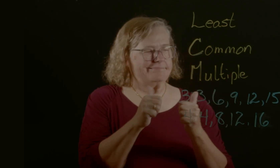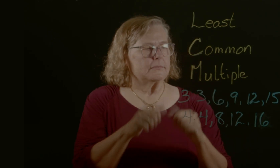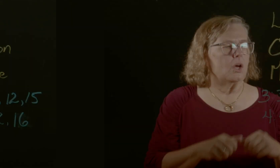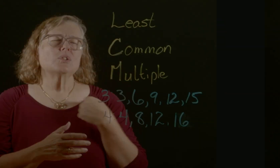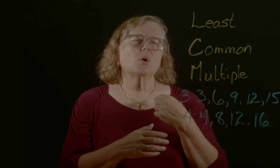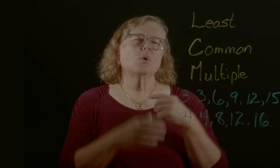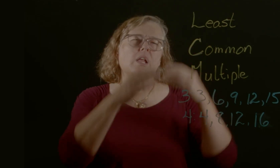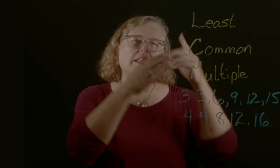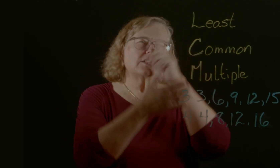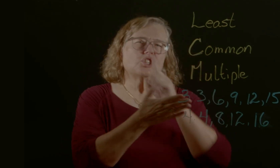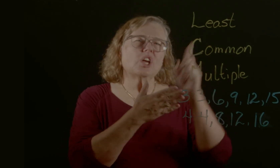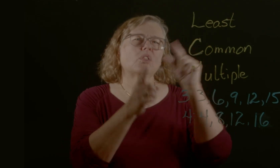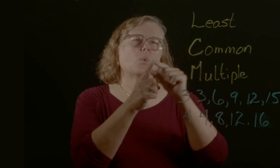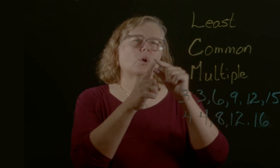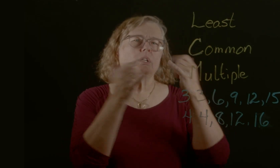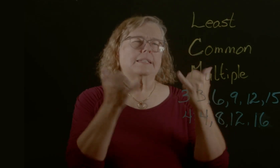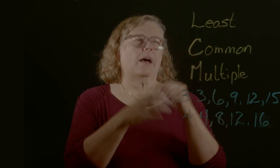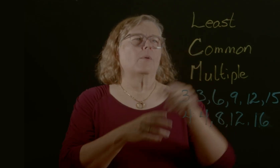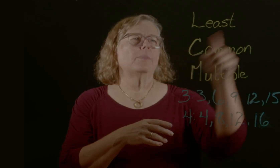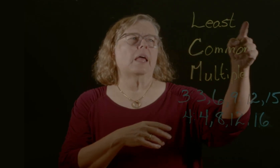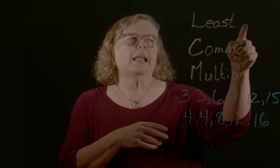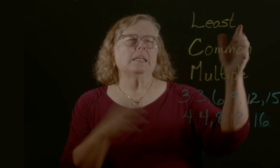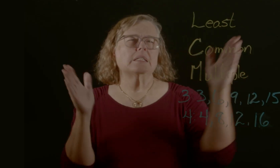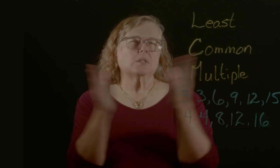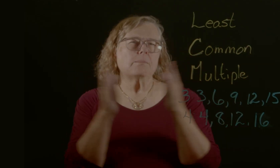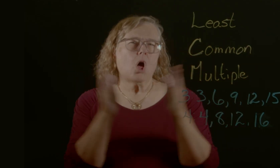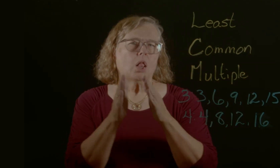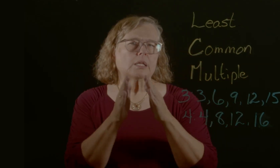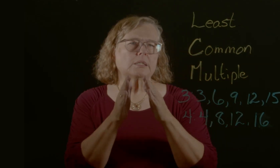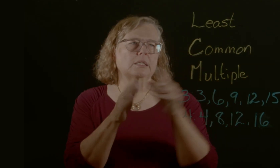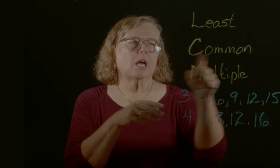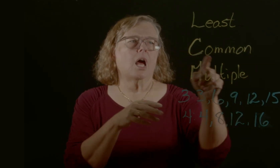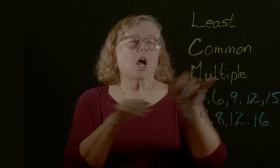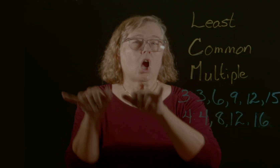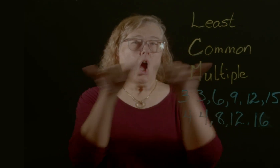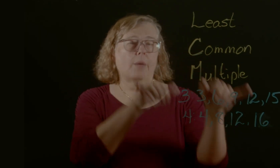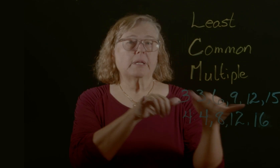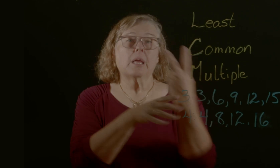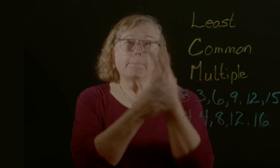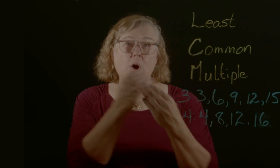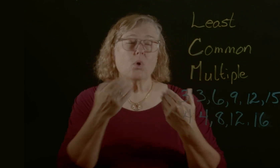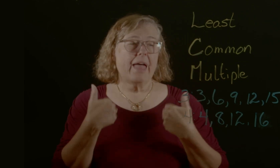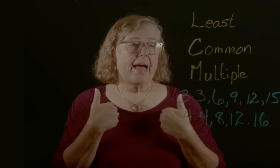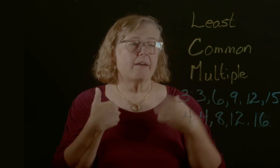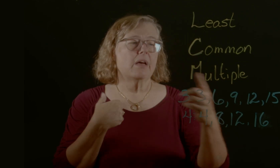job. So these multiples, let's check these words now, see if we understand. The least, the smallest, common, the same, they both have it,